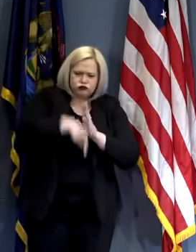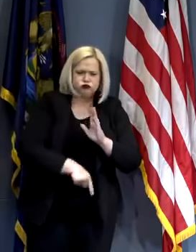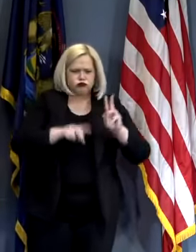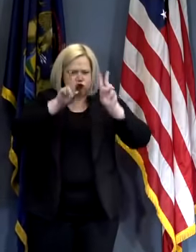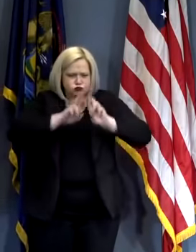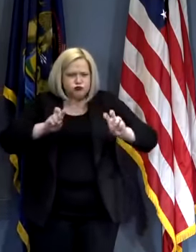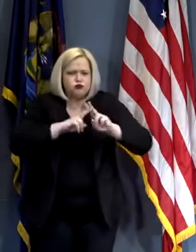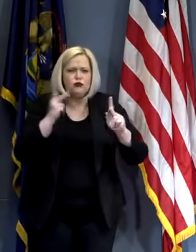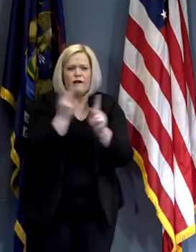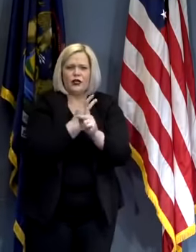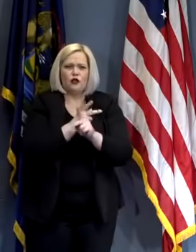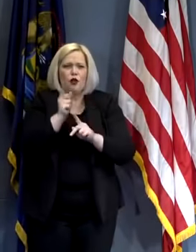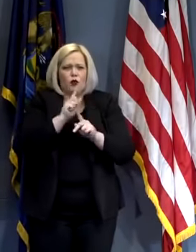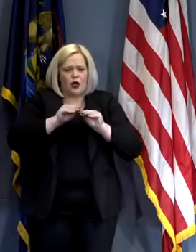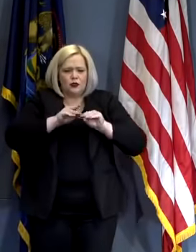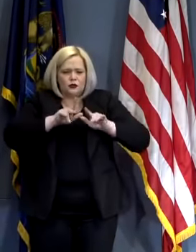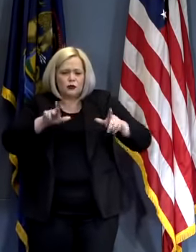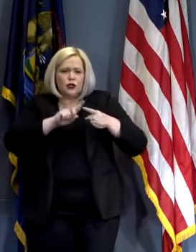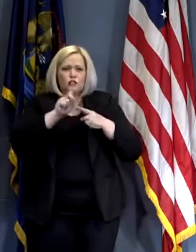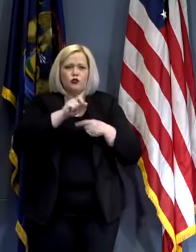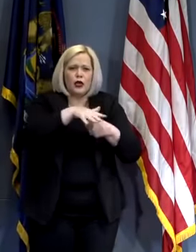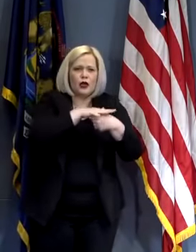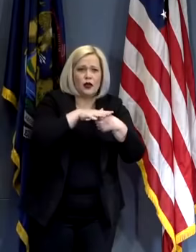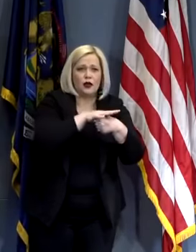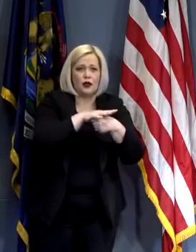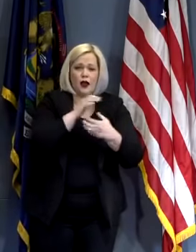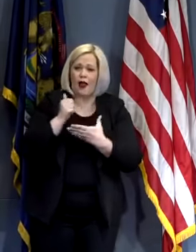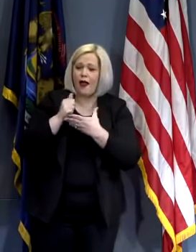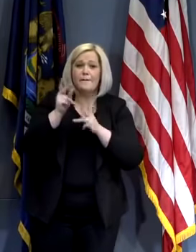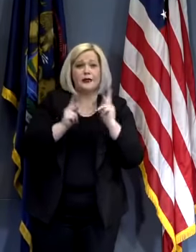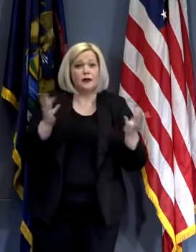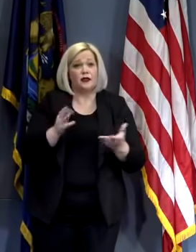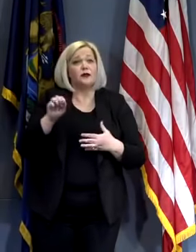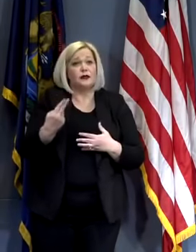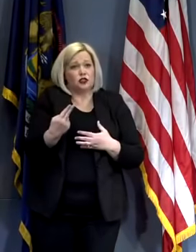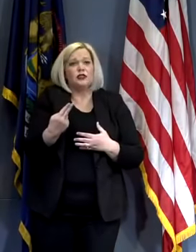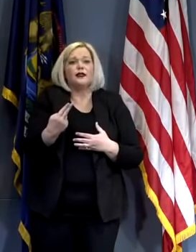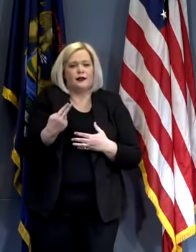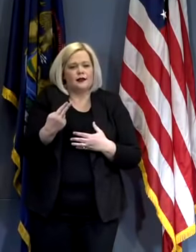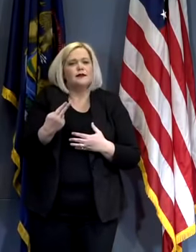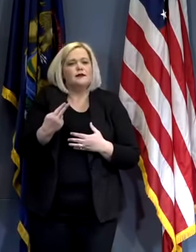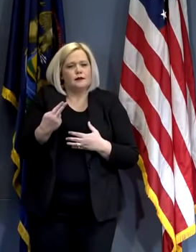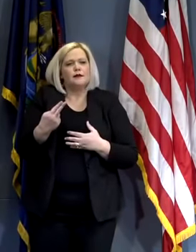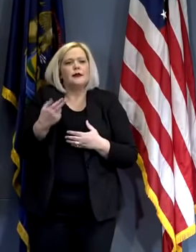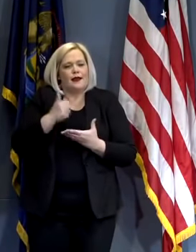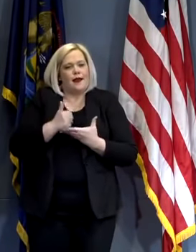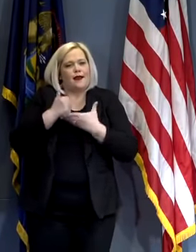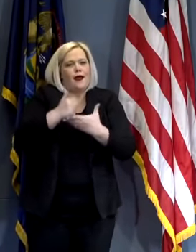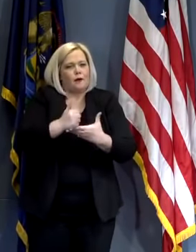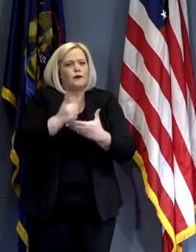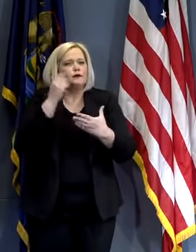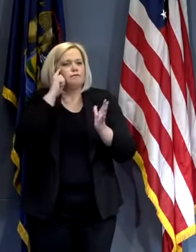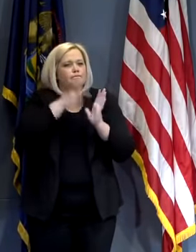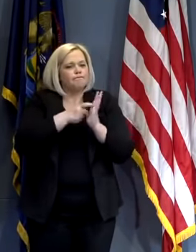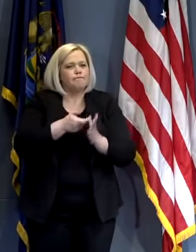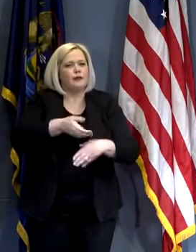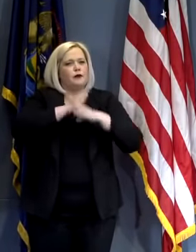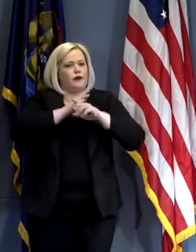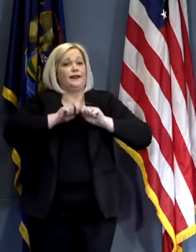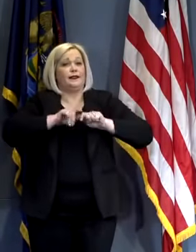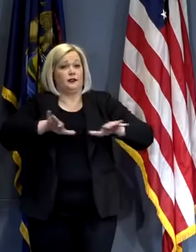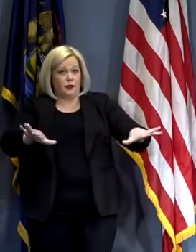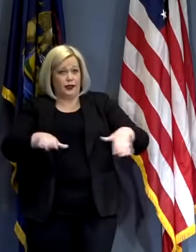contact tracing statewide and give Michiganders an important way to contribute to crisis response. And I